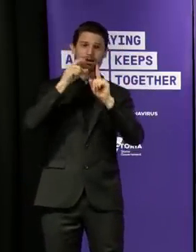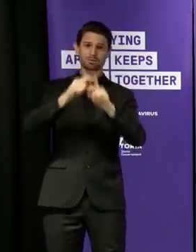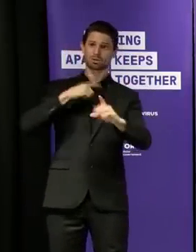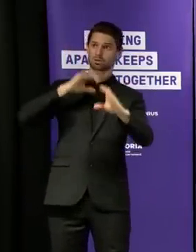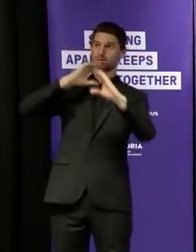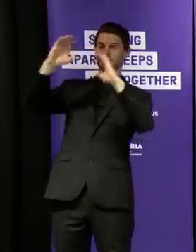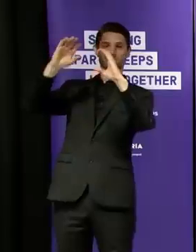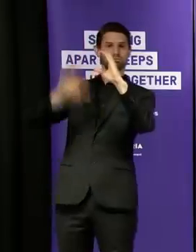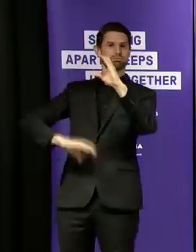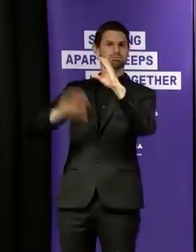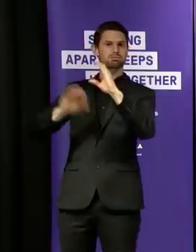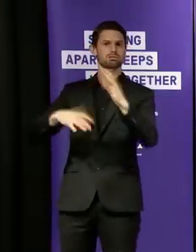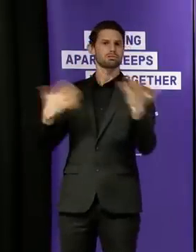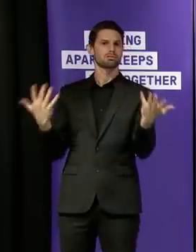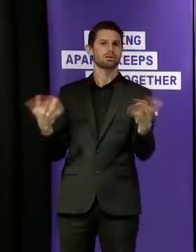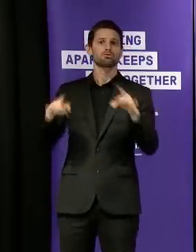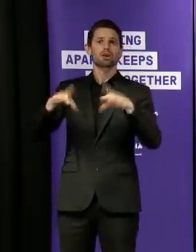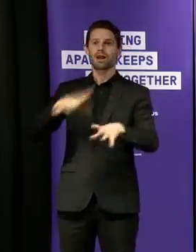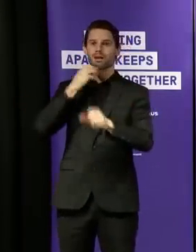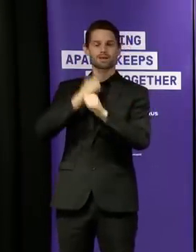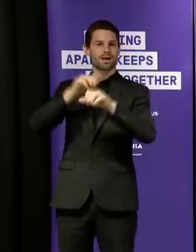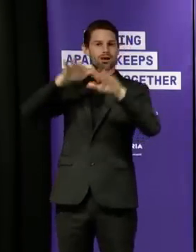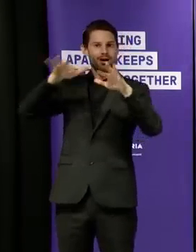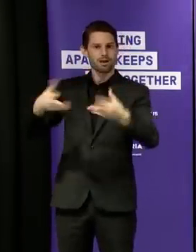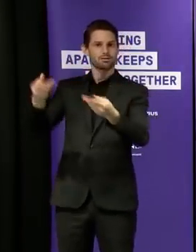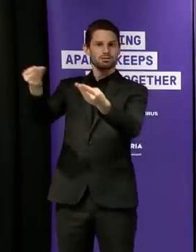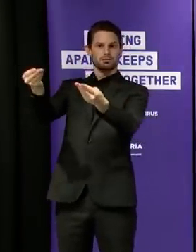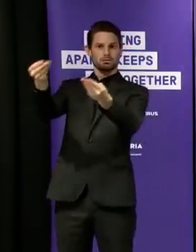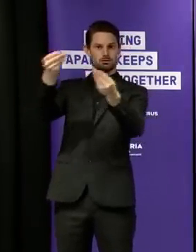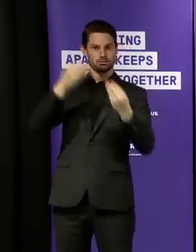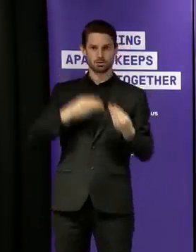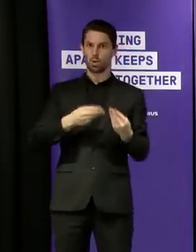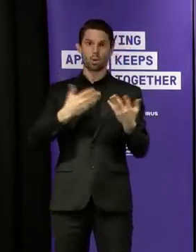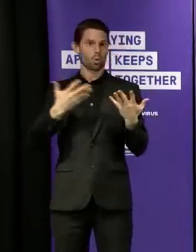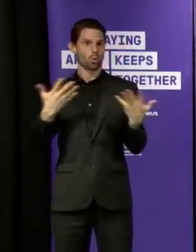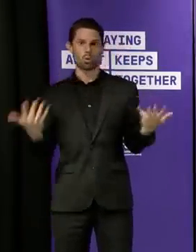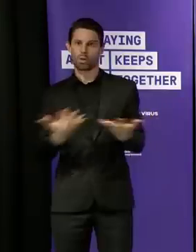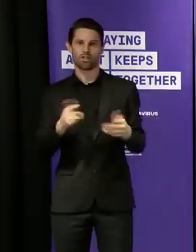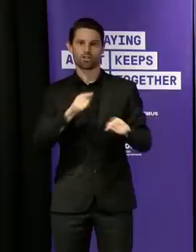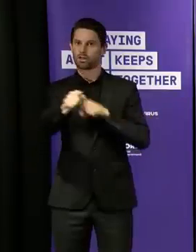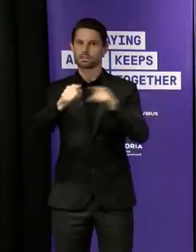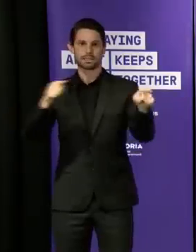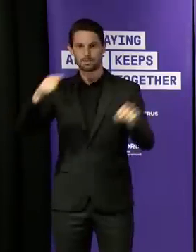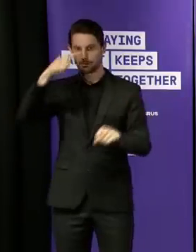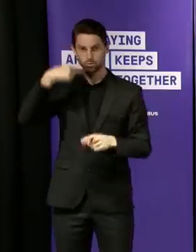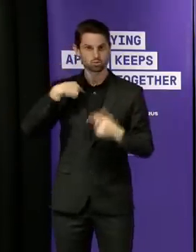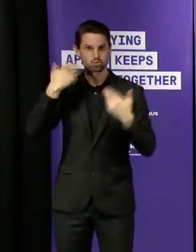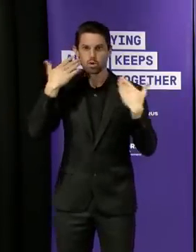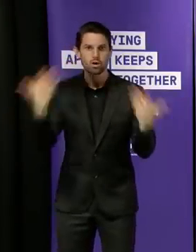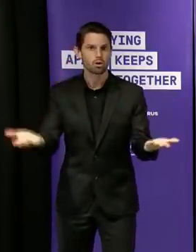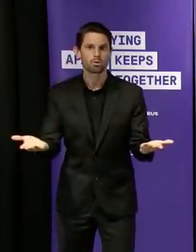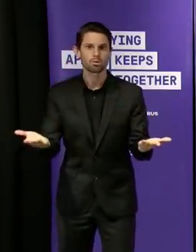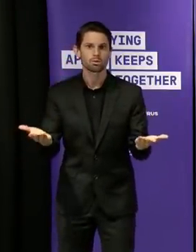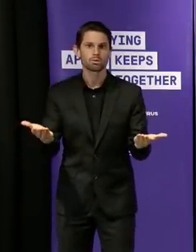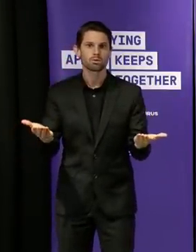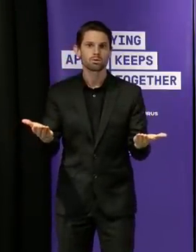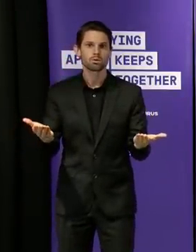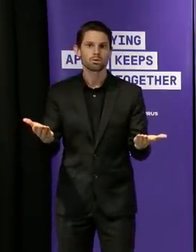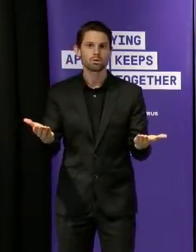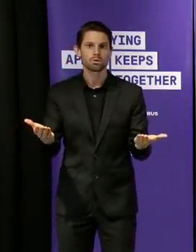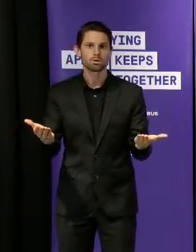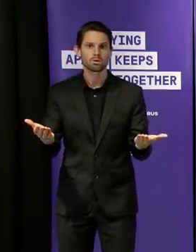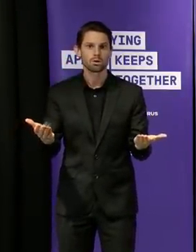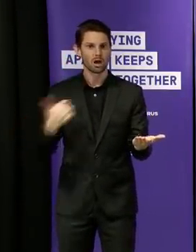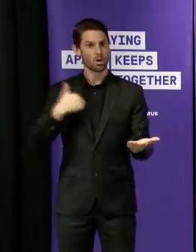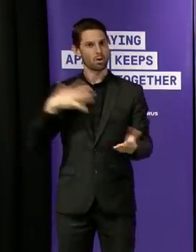as to where these people have come from or where they might be expected to be found for many hours after we ask for it. Let's just focus